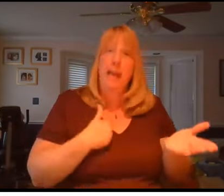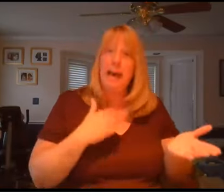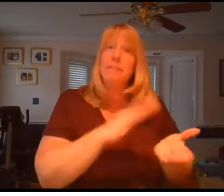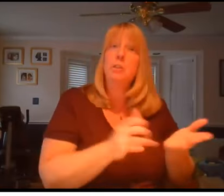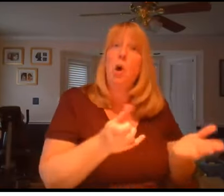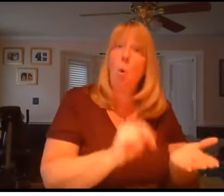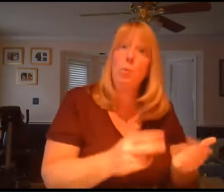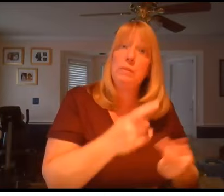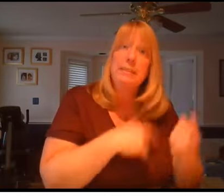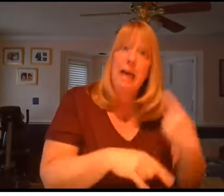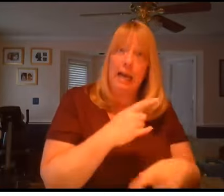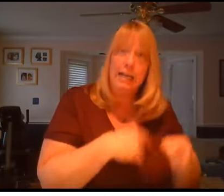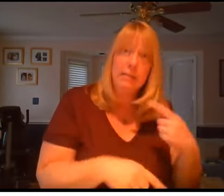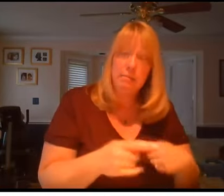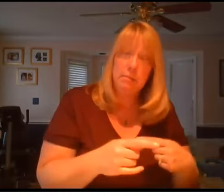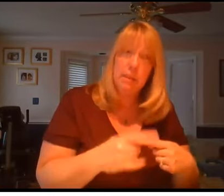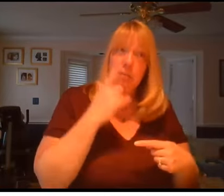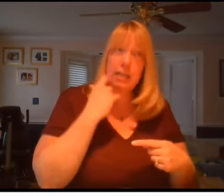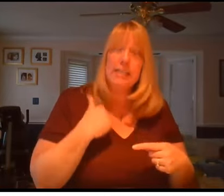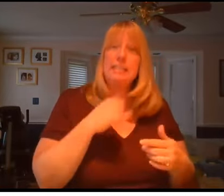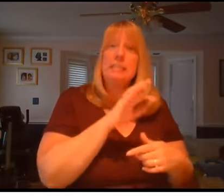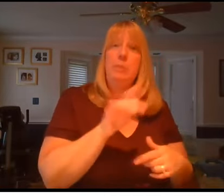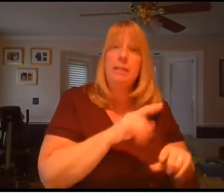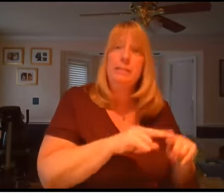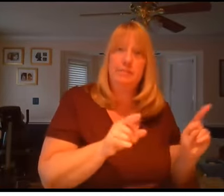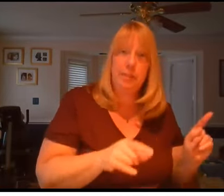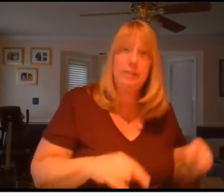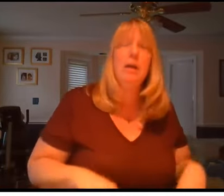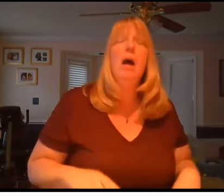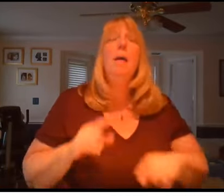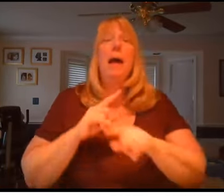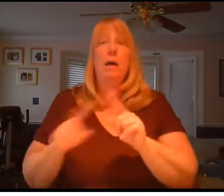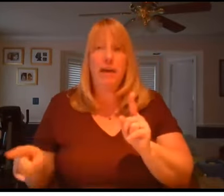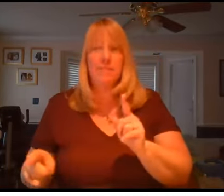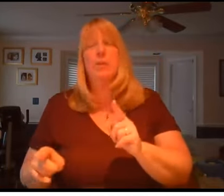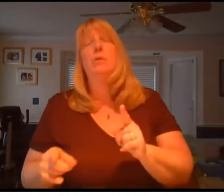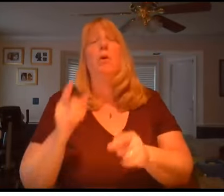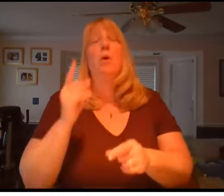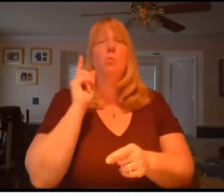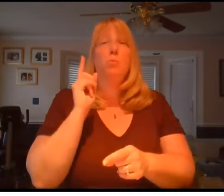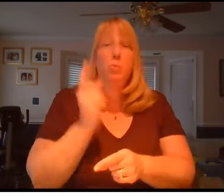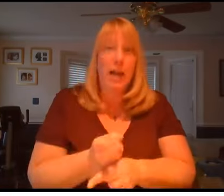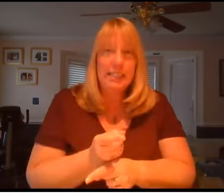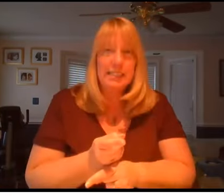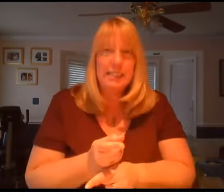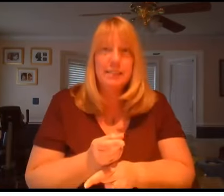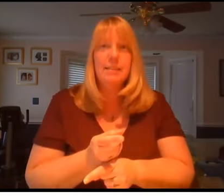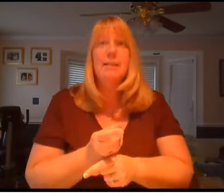R-I-T-E, right, has its own sign because it's spelled different. However,